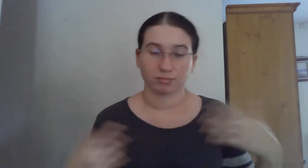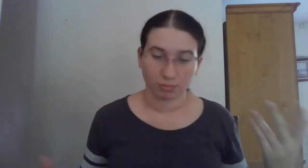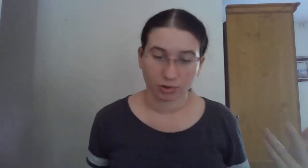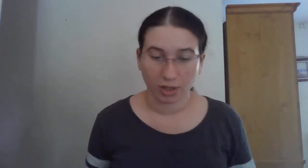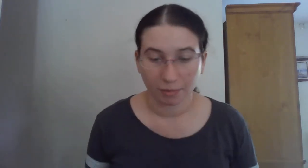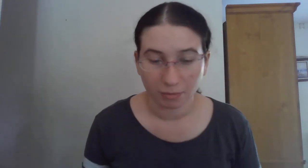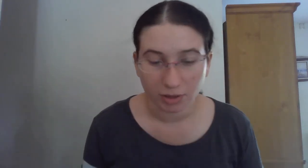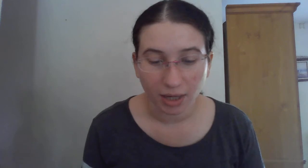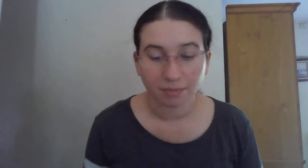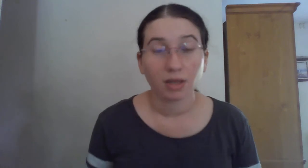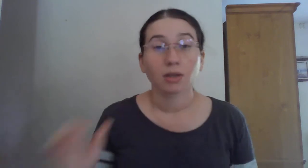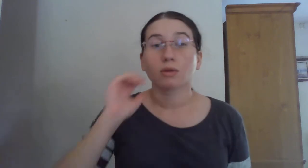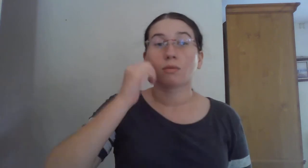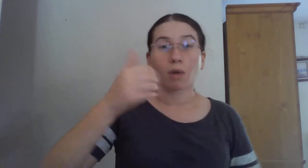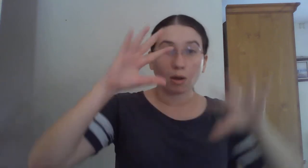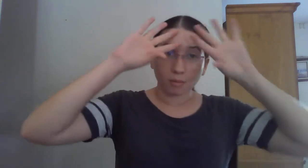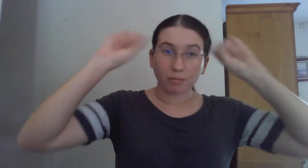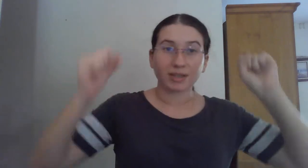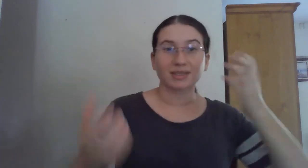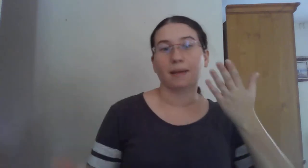Let's try one more time.